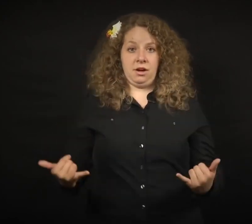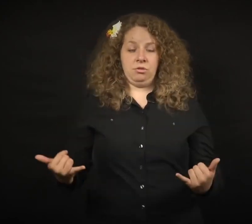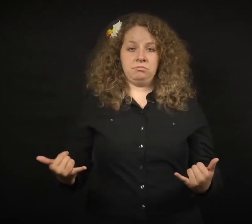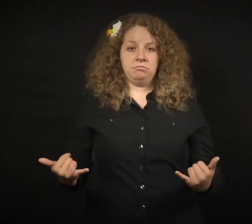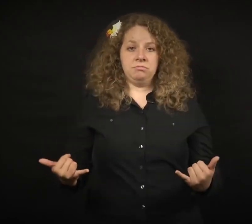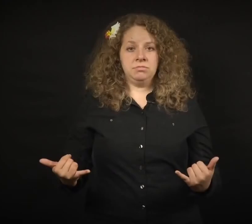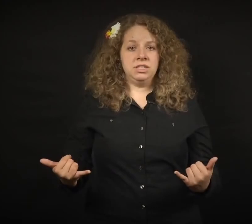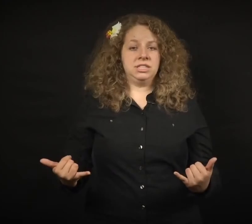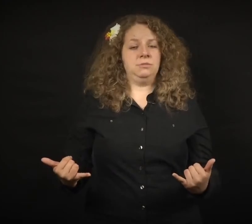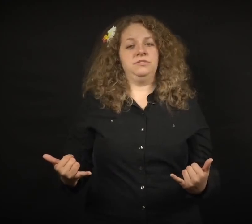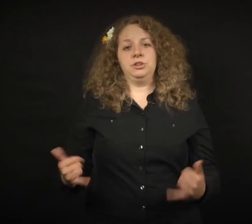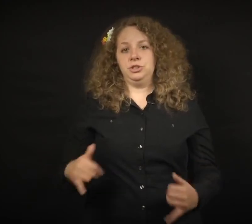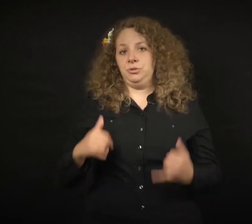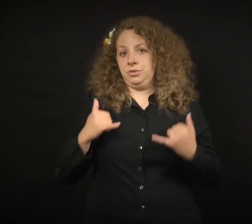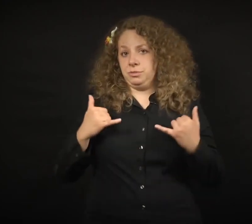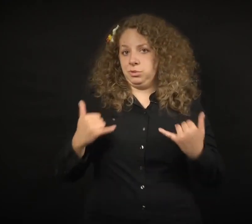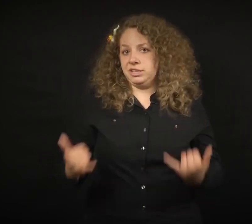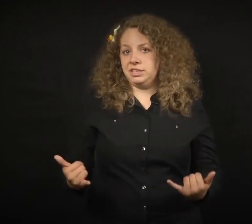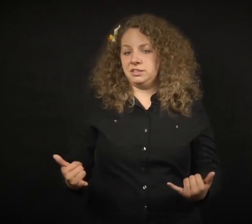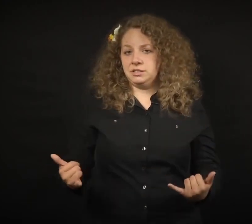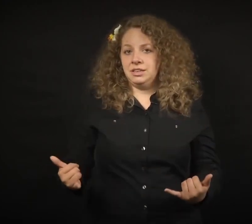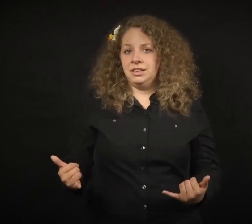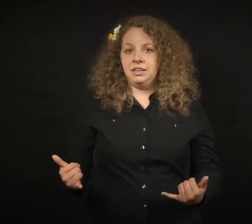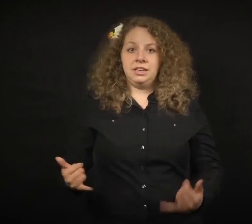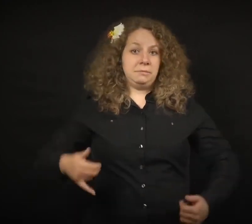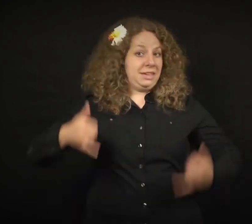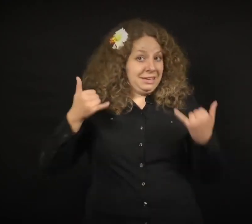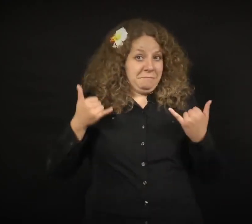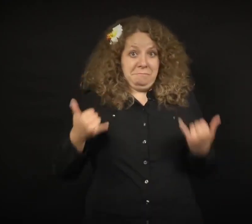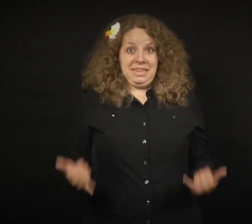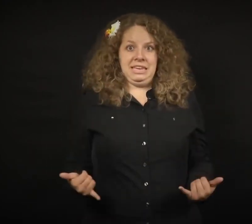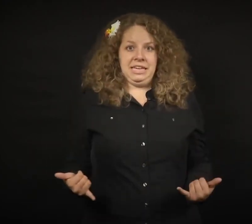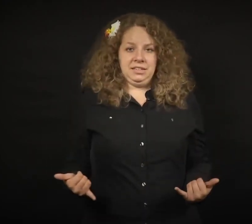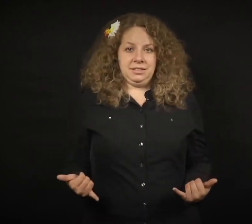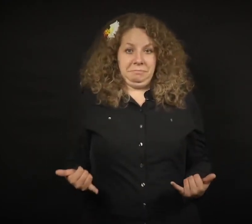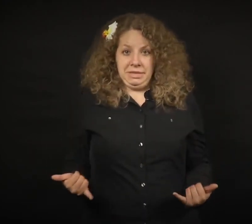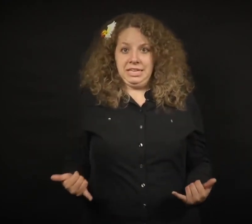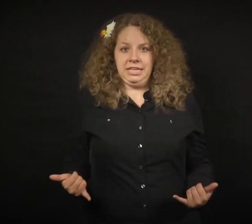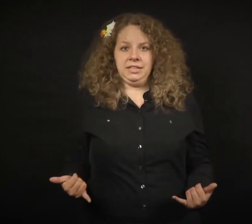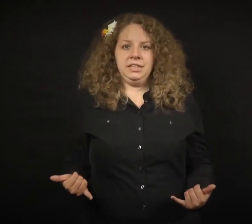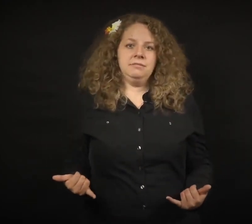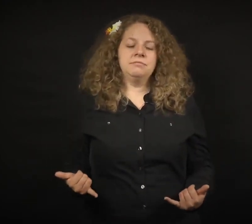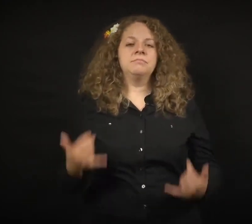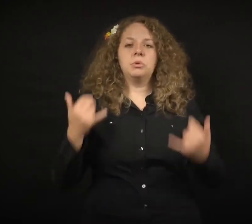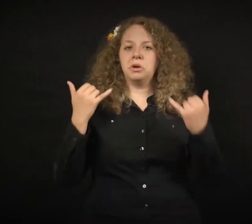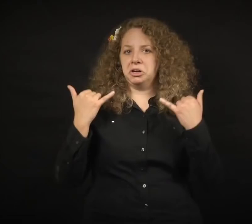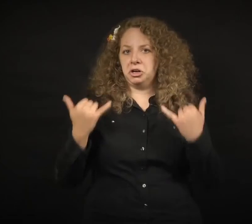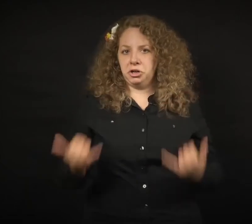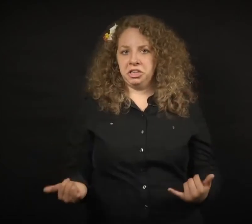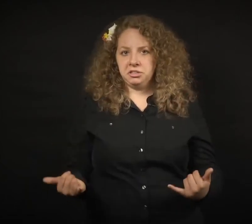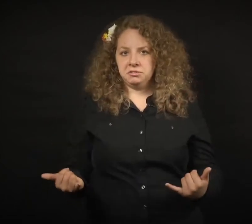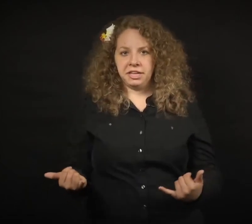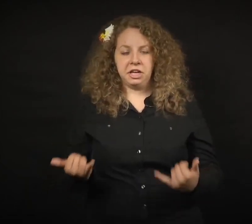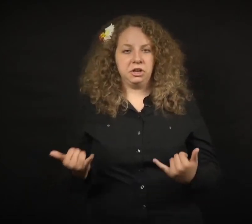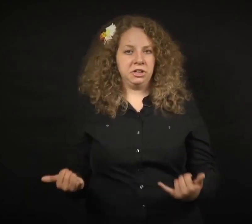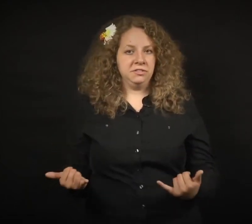Now, this can refer to the present. It can be immediate, immediately, or current, like a current